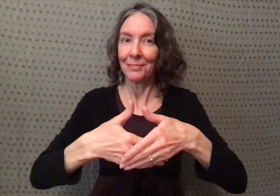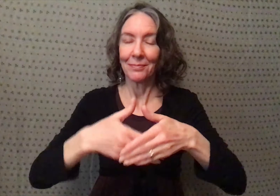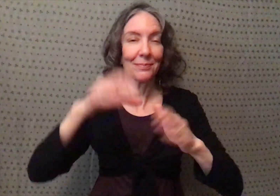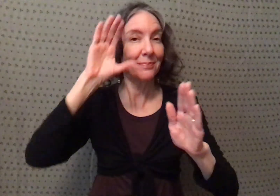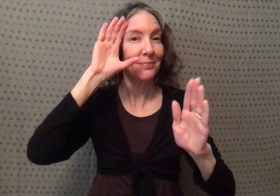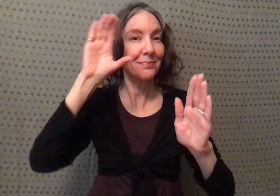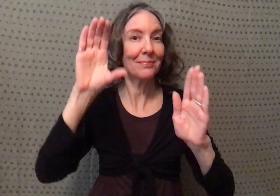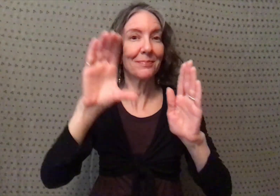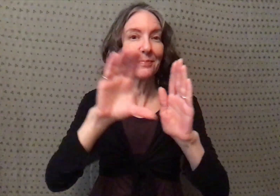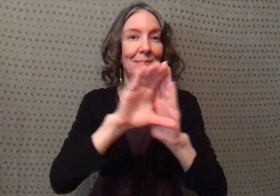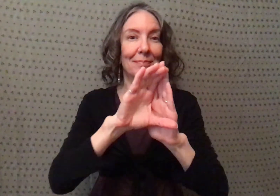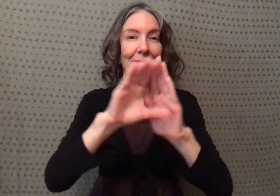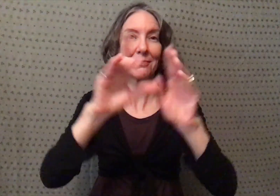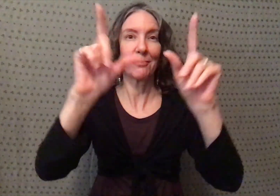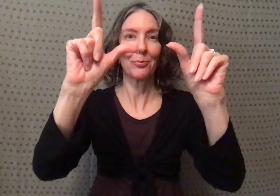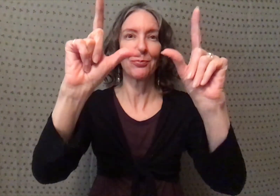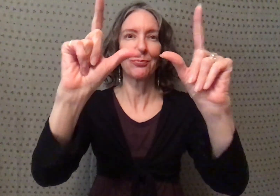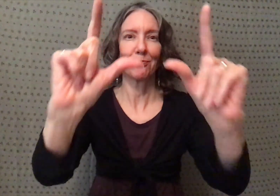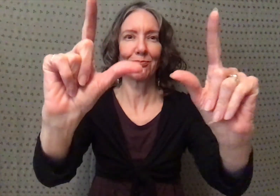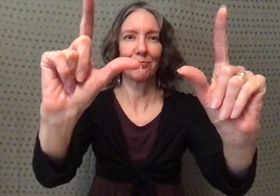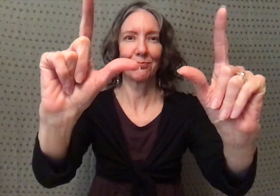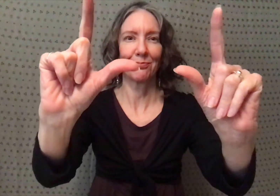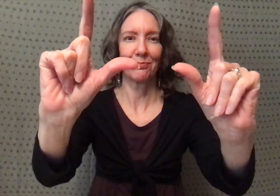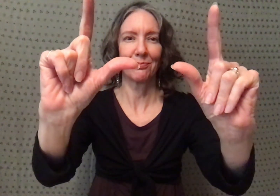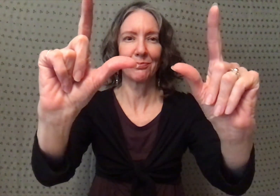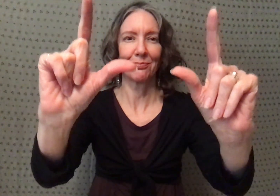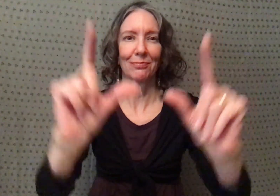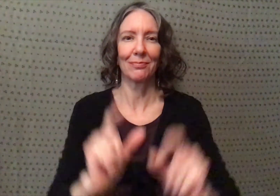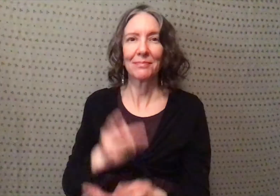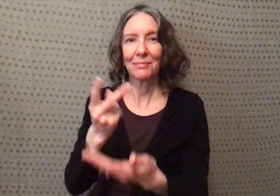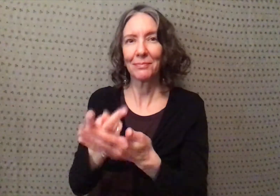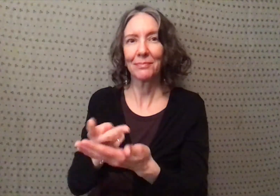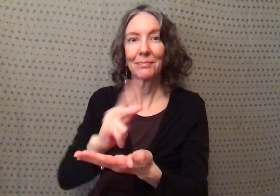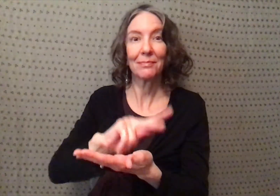my wedding picture is right there.